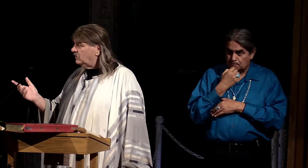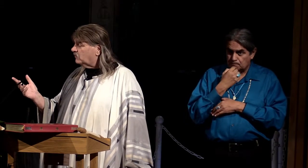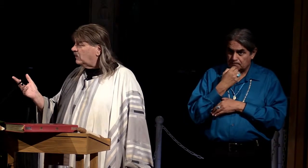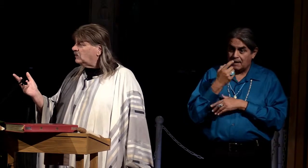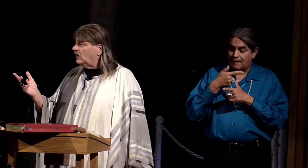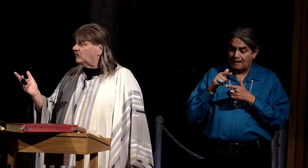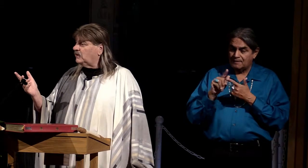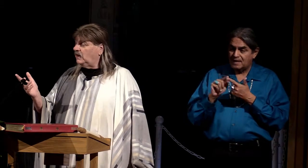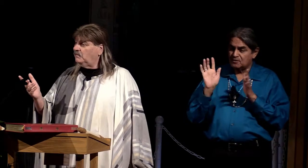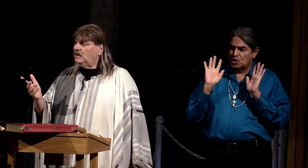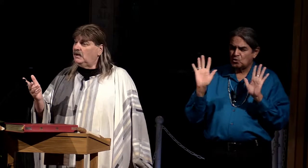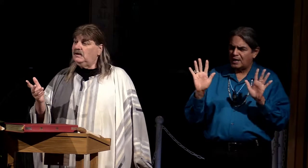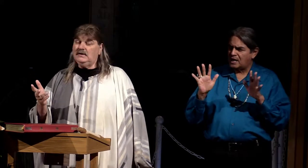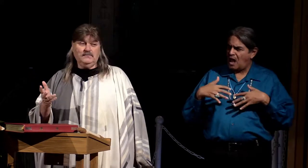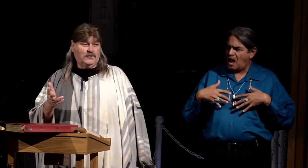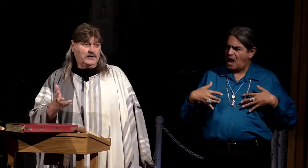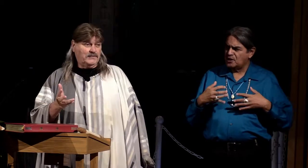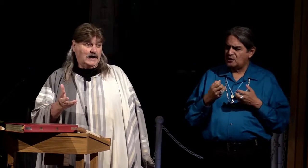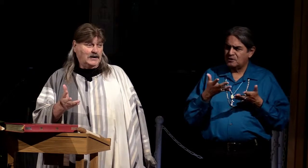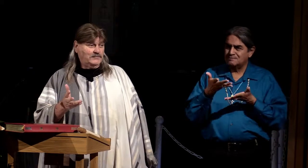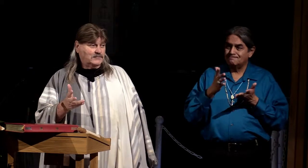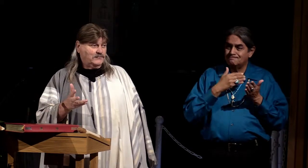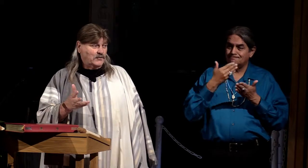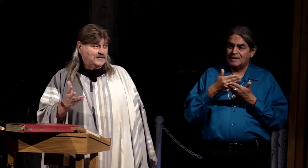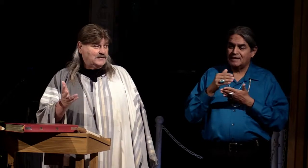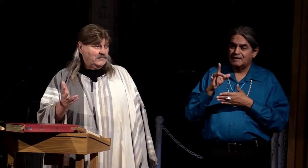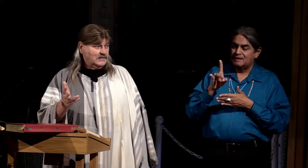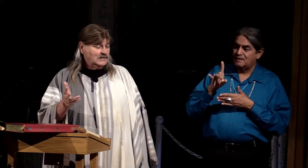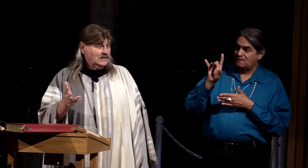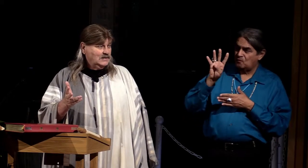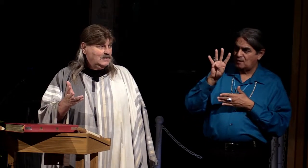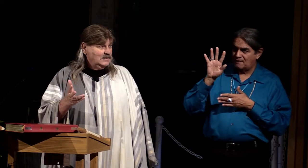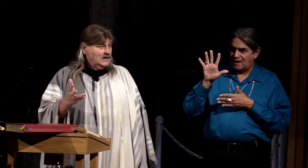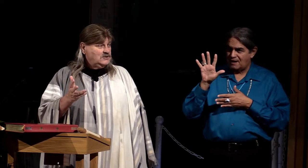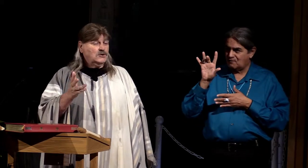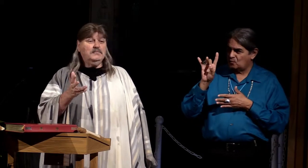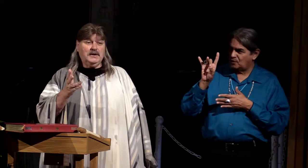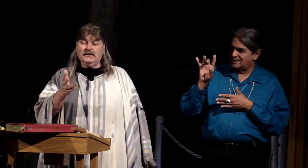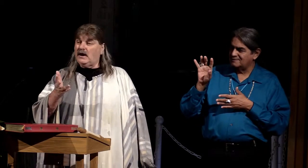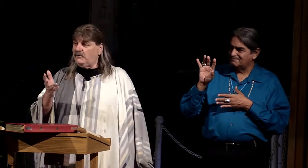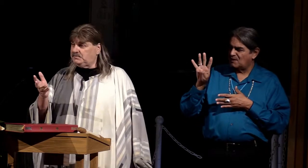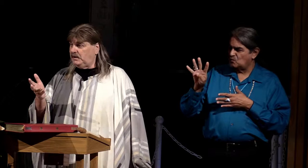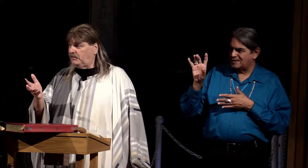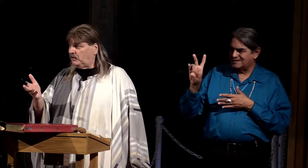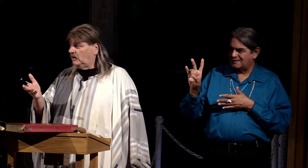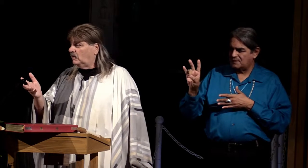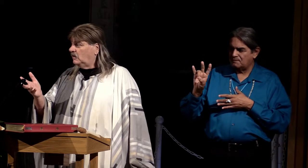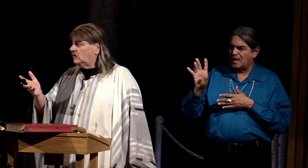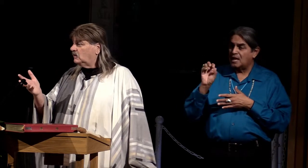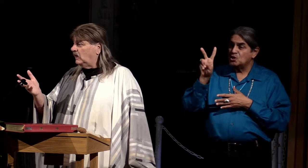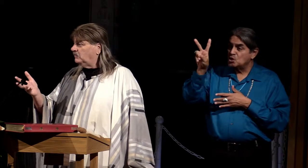And then the great hunger came in 1845 to 47. And 2 million Irish